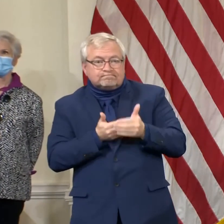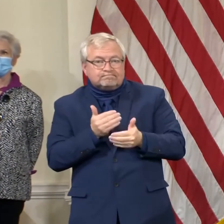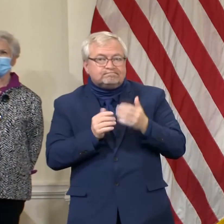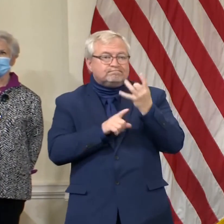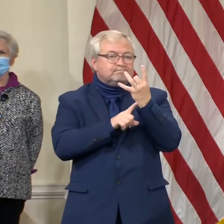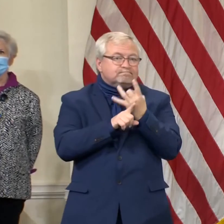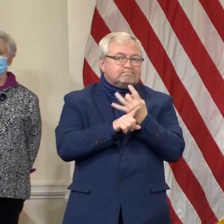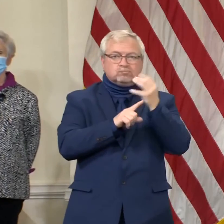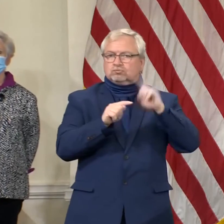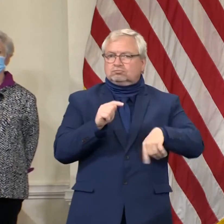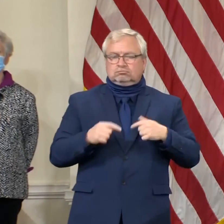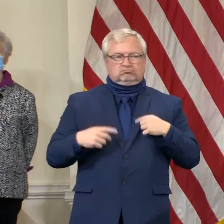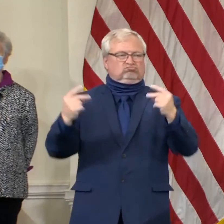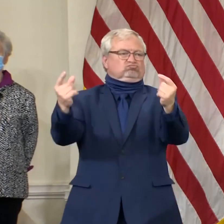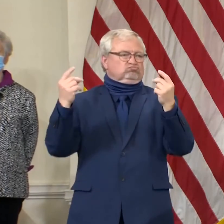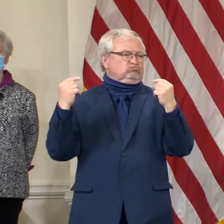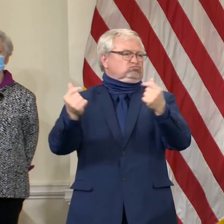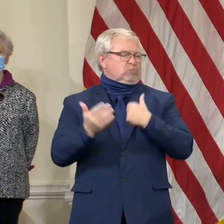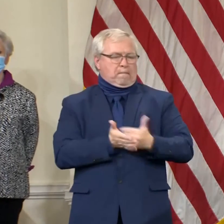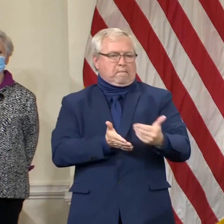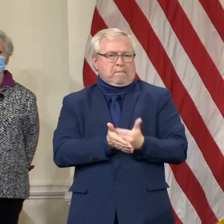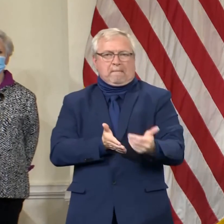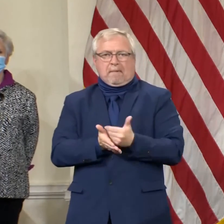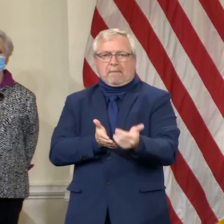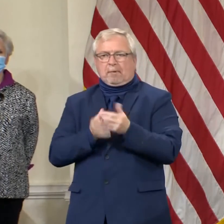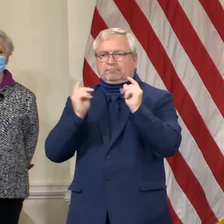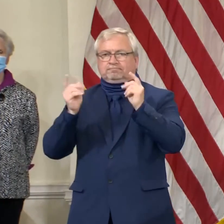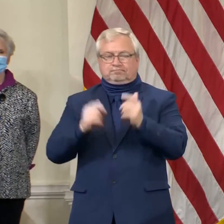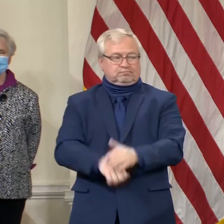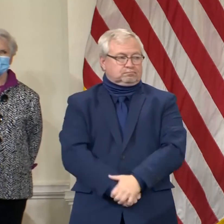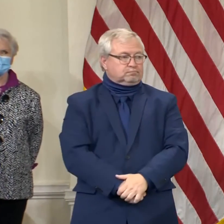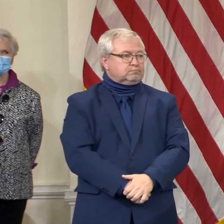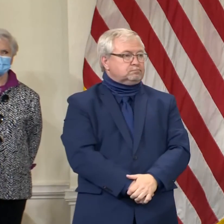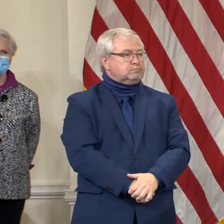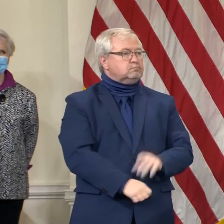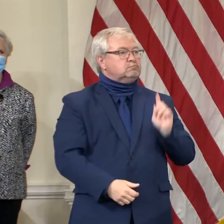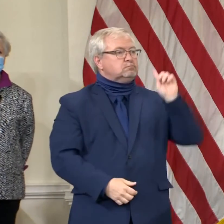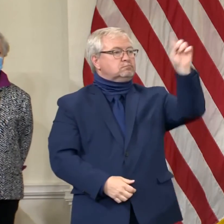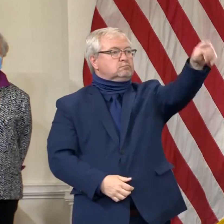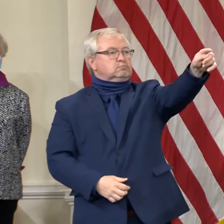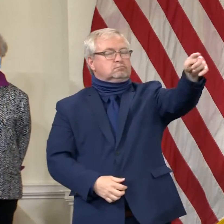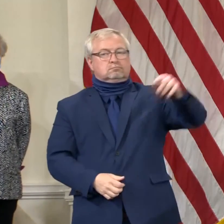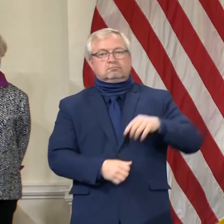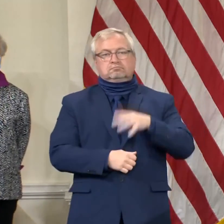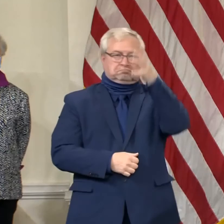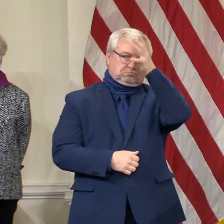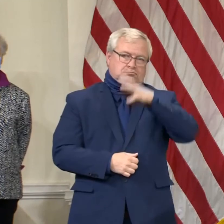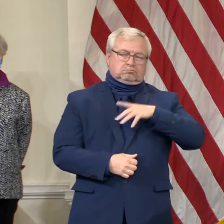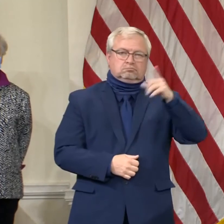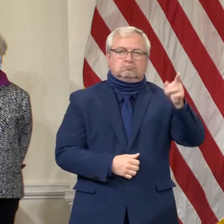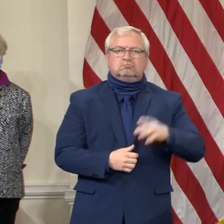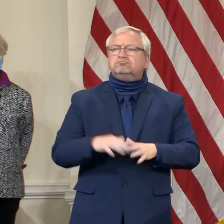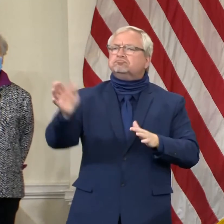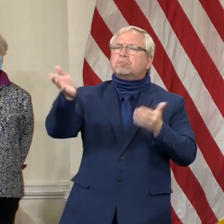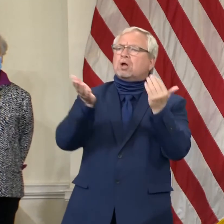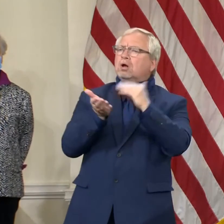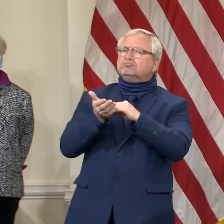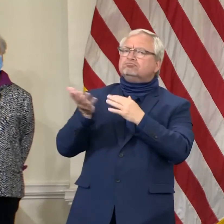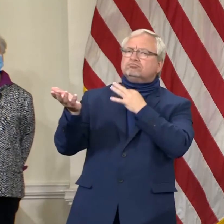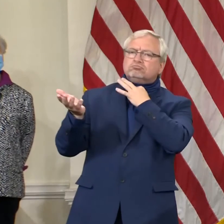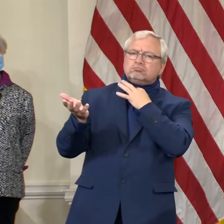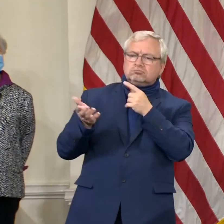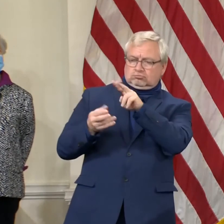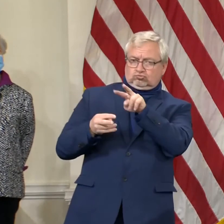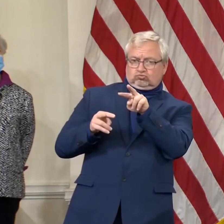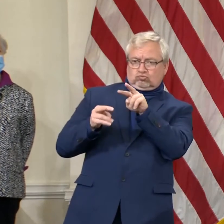tomorrow or hospitals are going to have to shut down. Governor, based on the numbers that you've seen so far, and you're hopeful for phase 1, looking